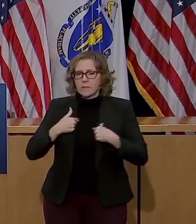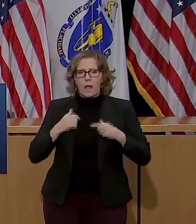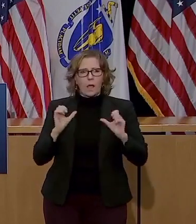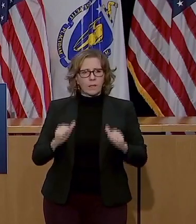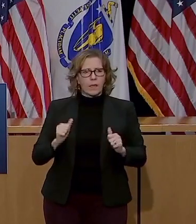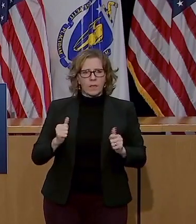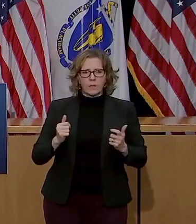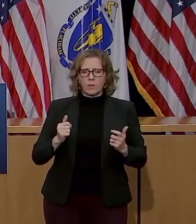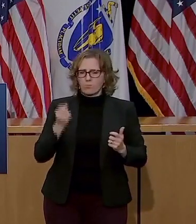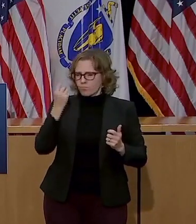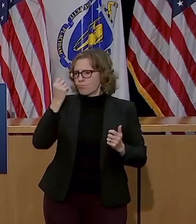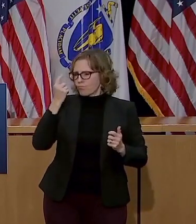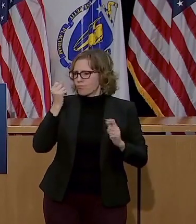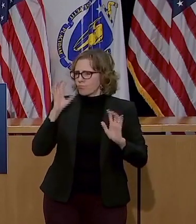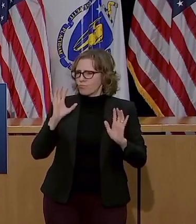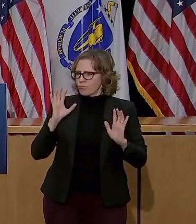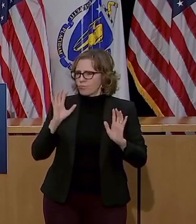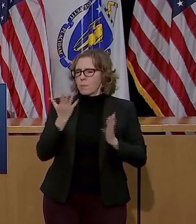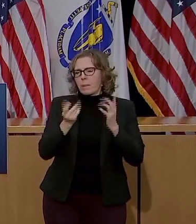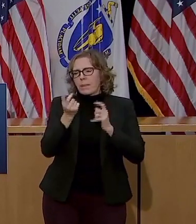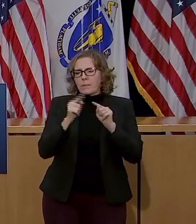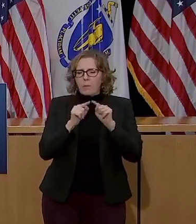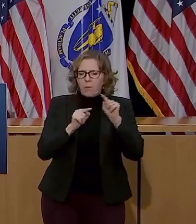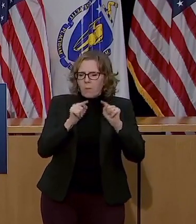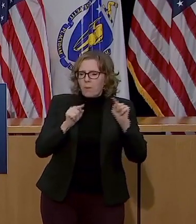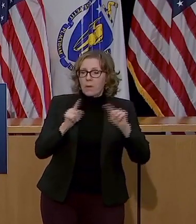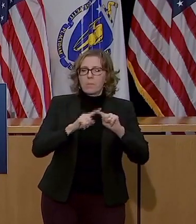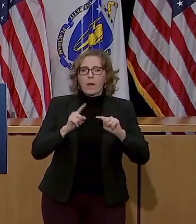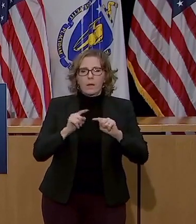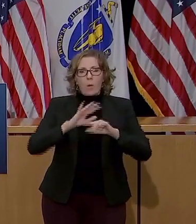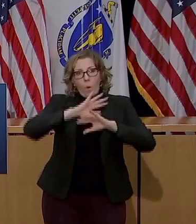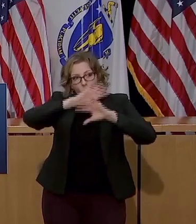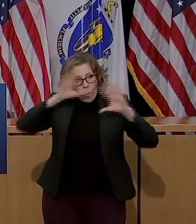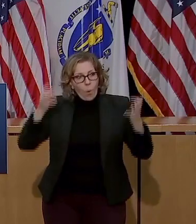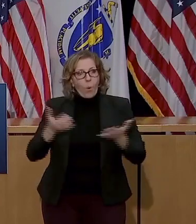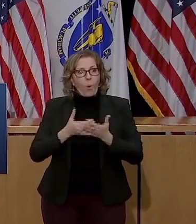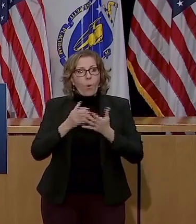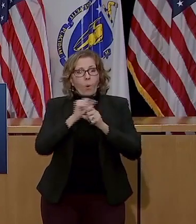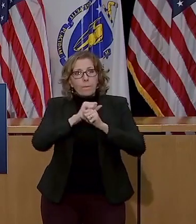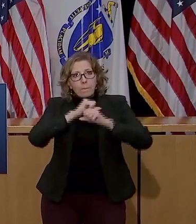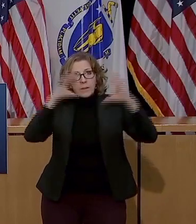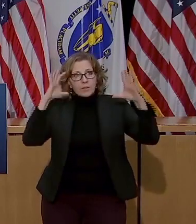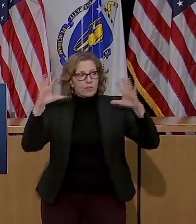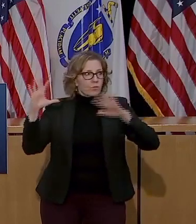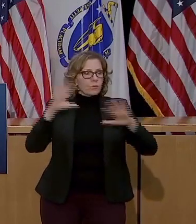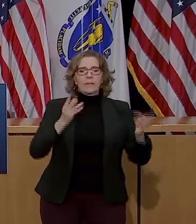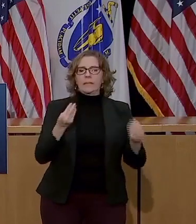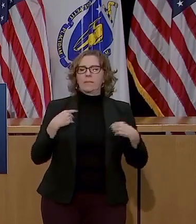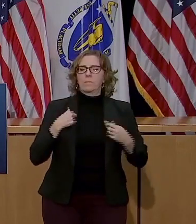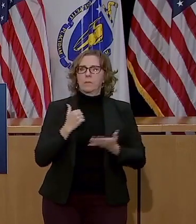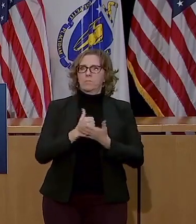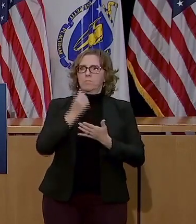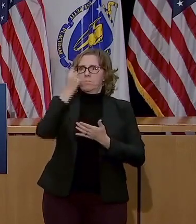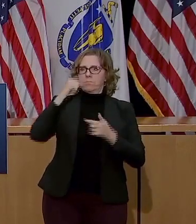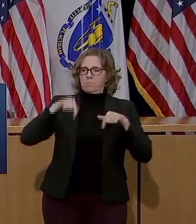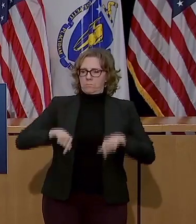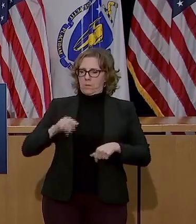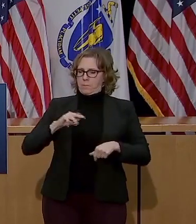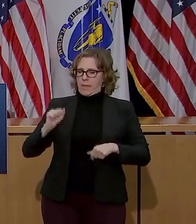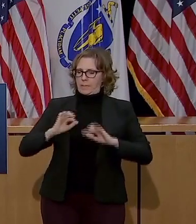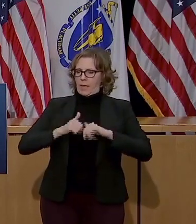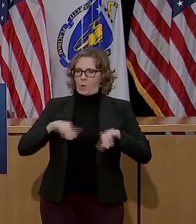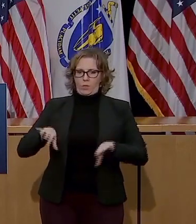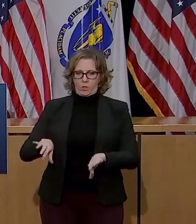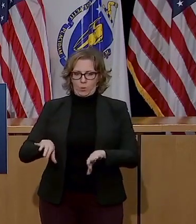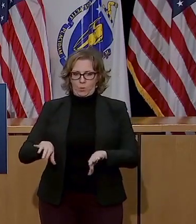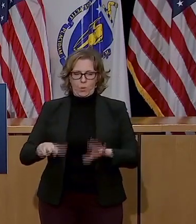my purposes, they are helpful in helping me create some degree of relativity with how I'm doing relative to others. And